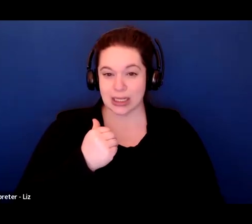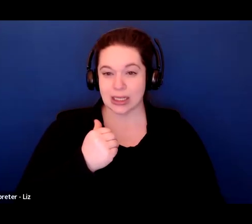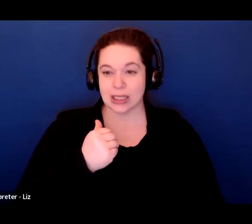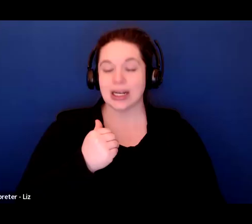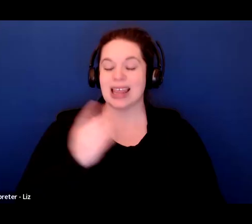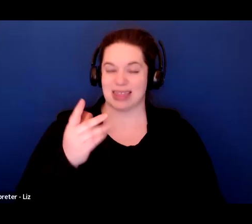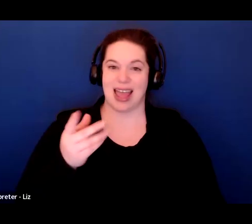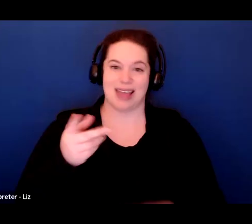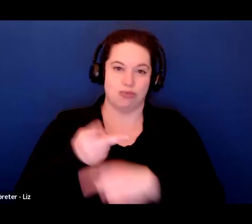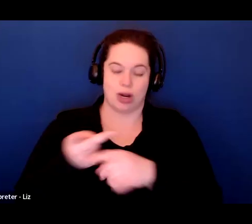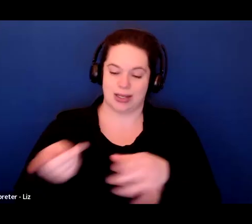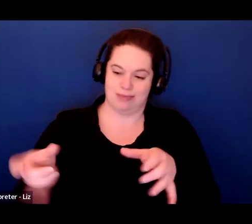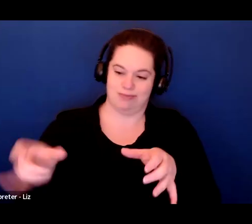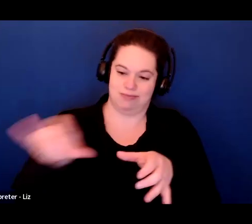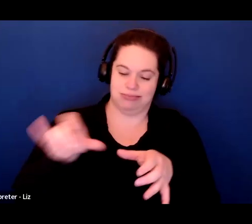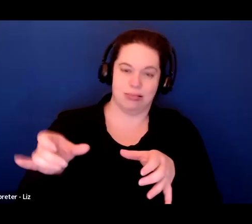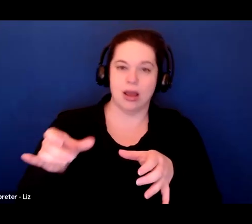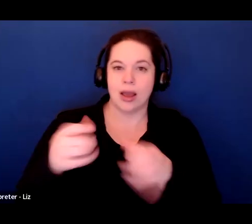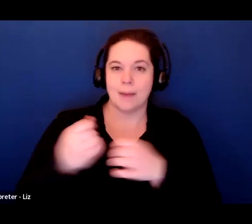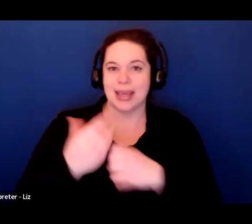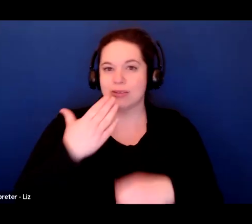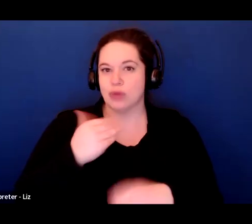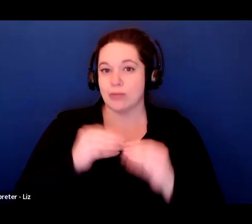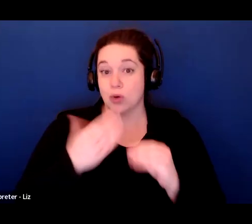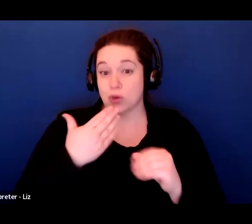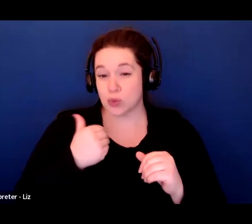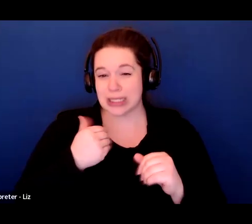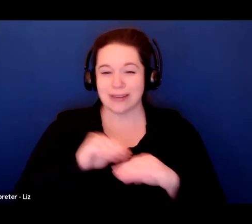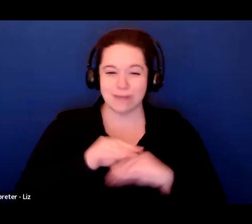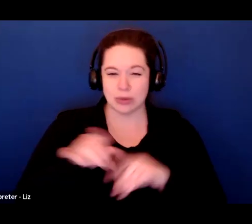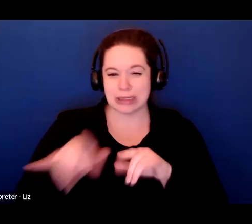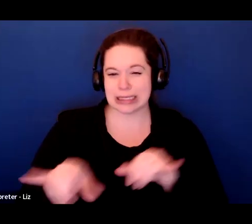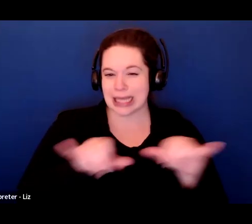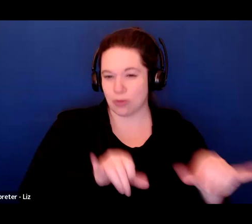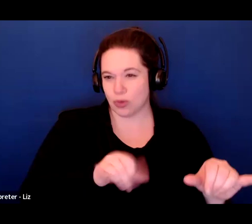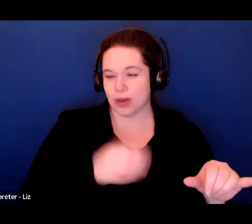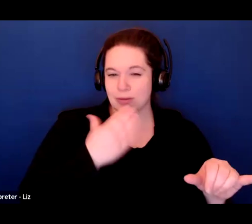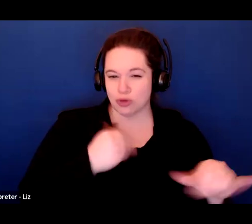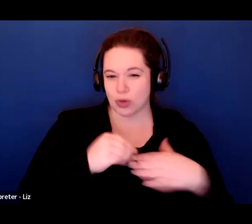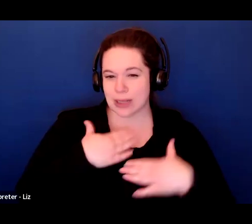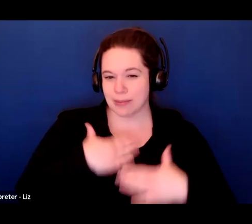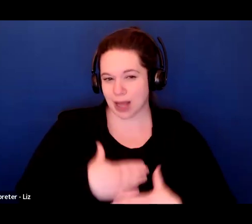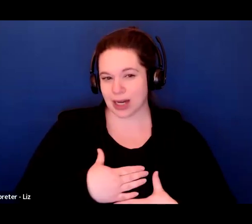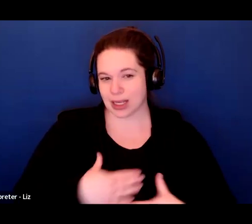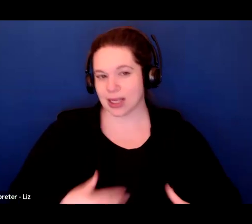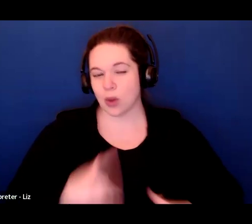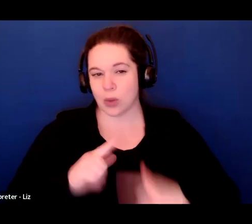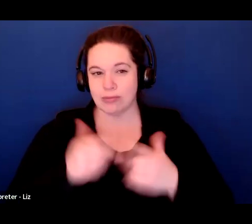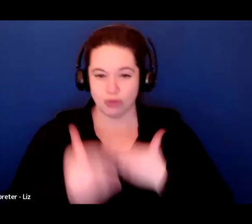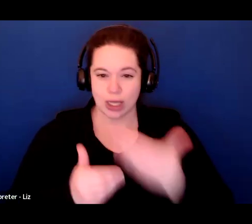product that they put in there to make drinks sweet works kind of the same as sugar in your body and the